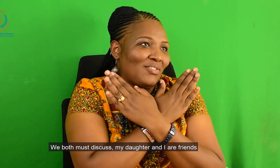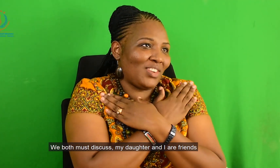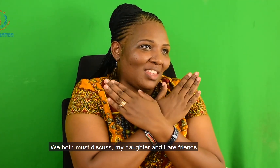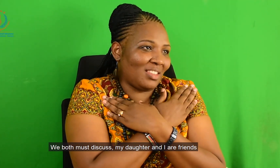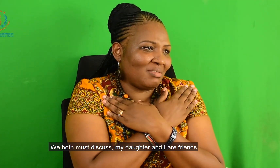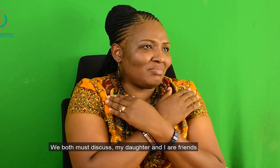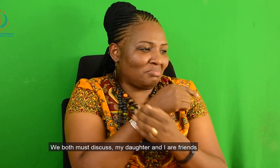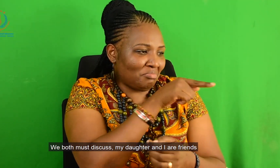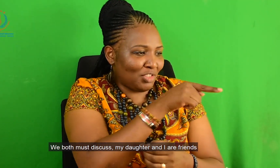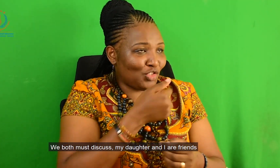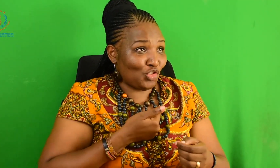are friends.